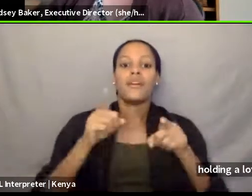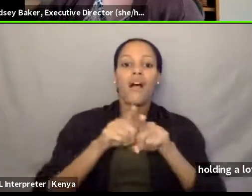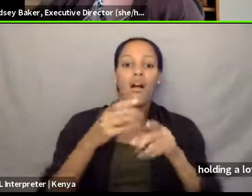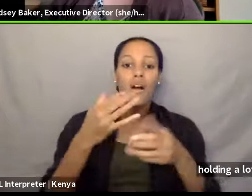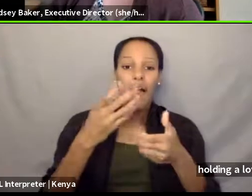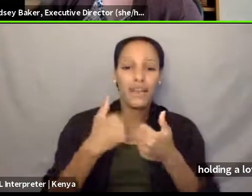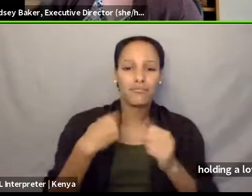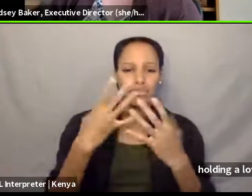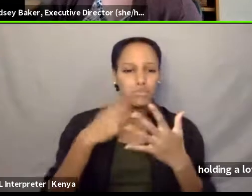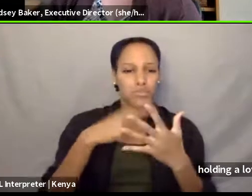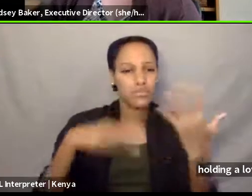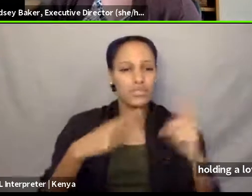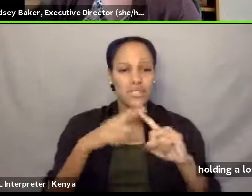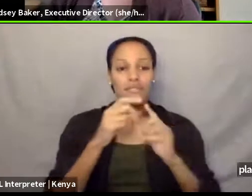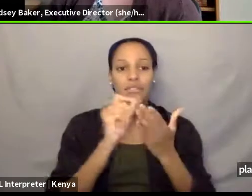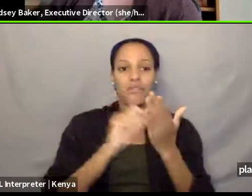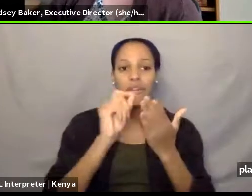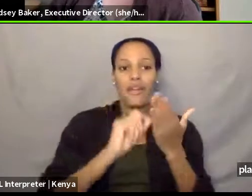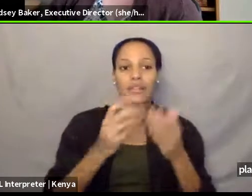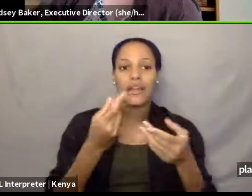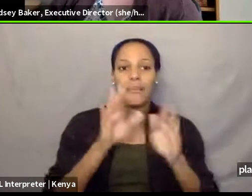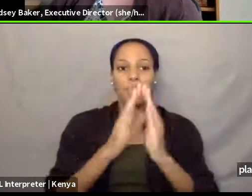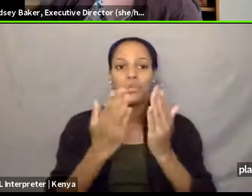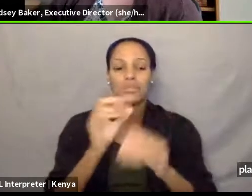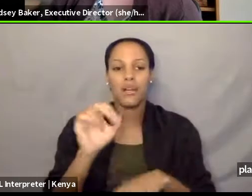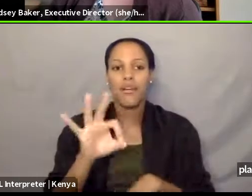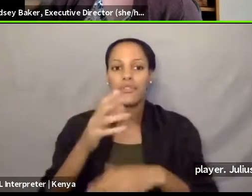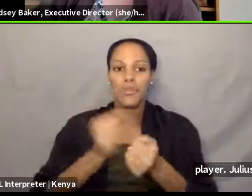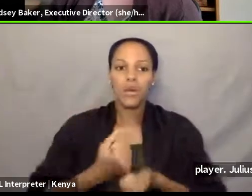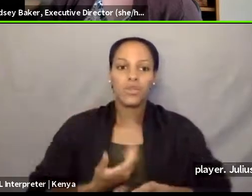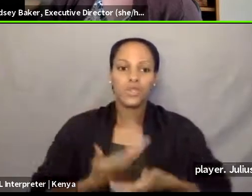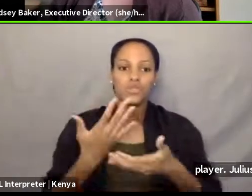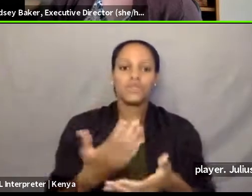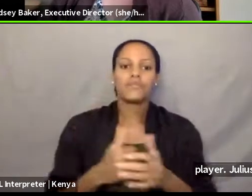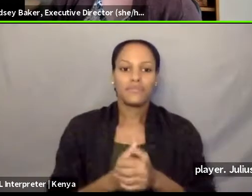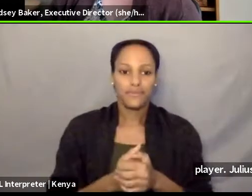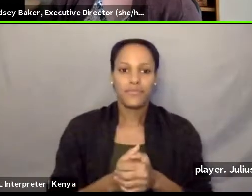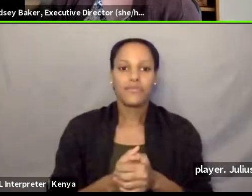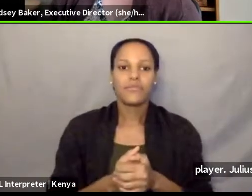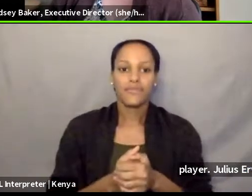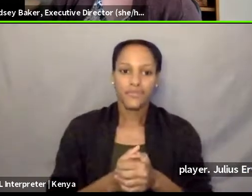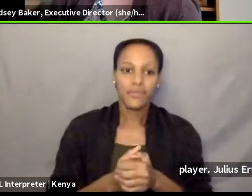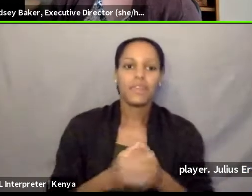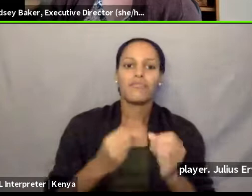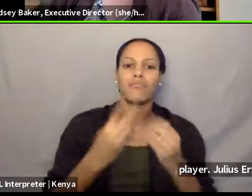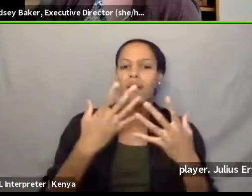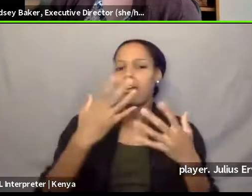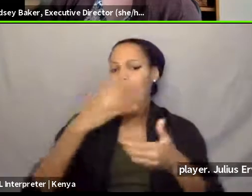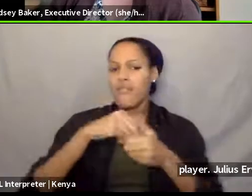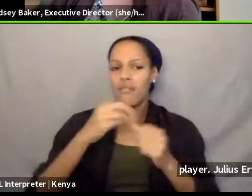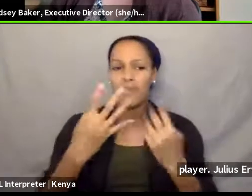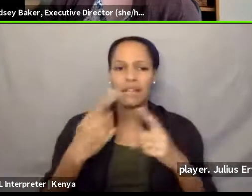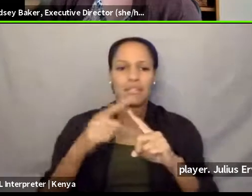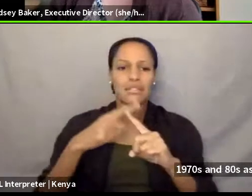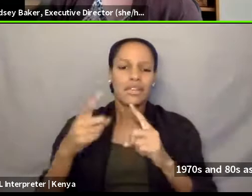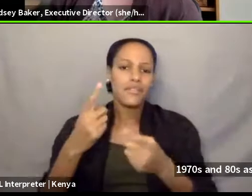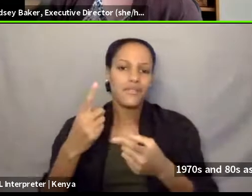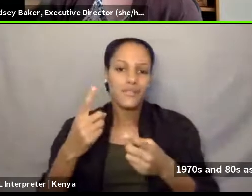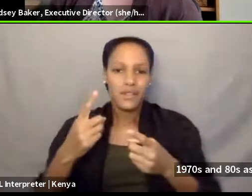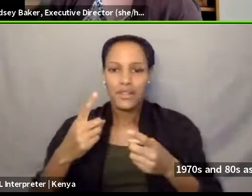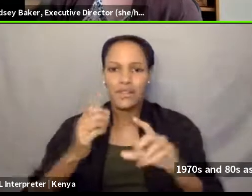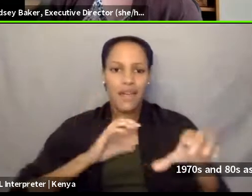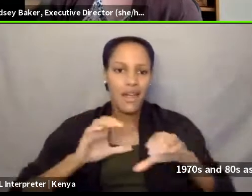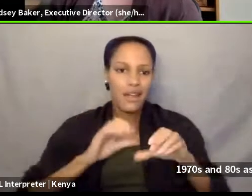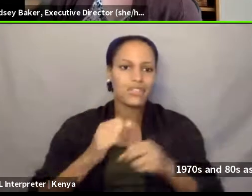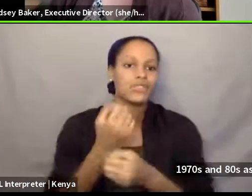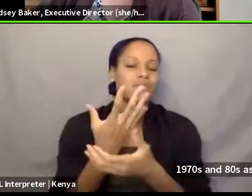Irving, known as Dr. J, who dominated courts in the 1970s and 80s as a small forward for the Philadelphia 76ers. Gay